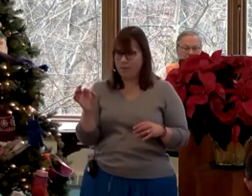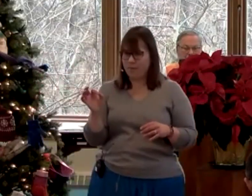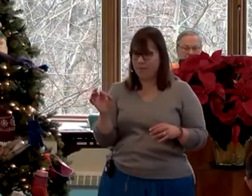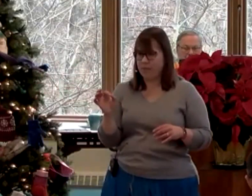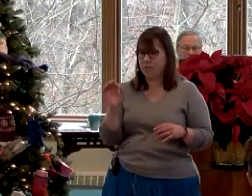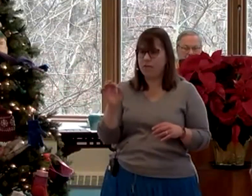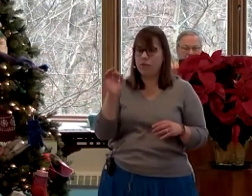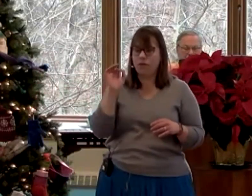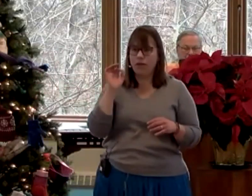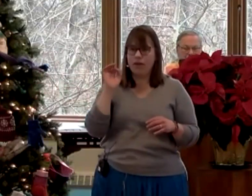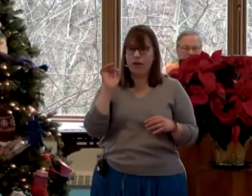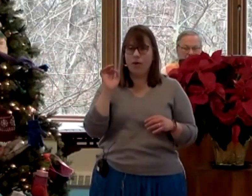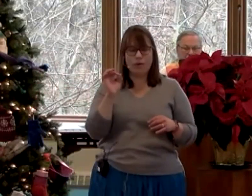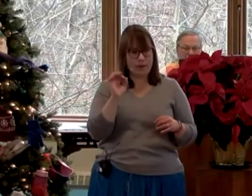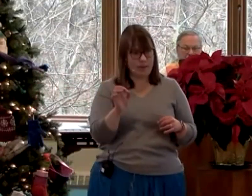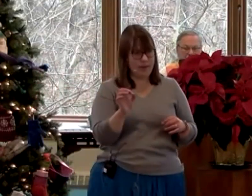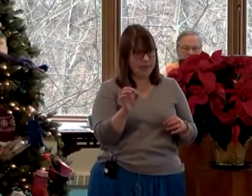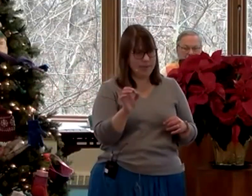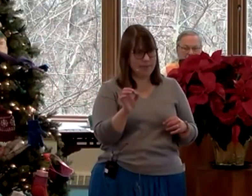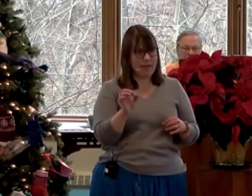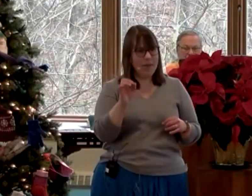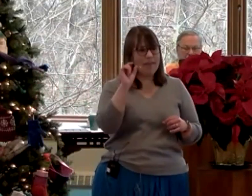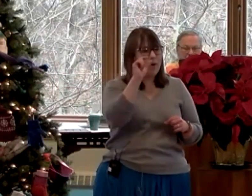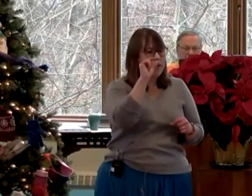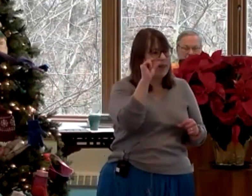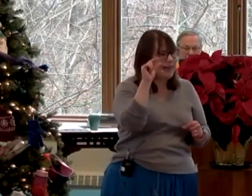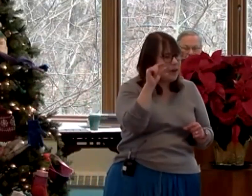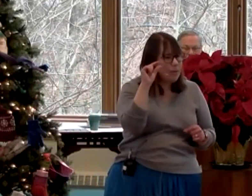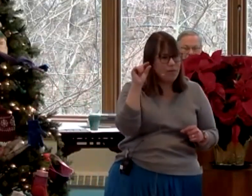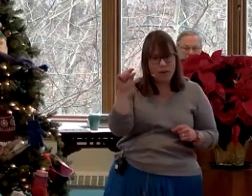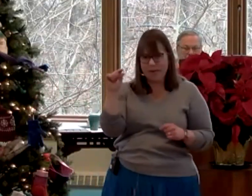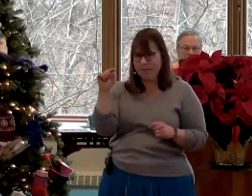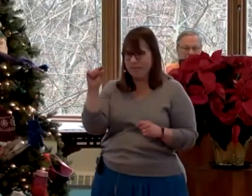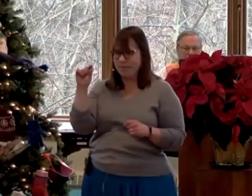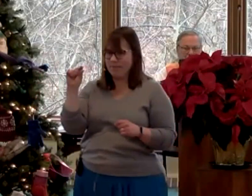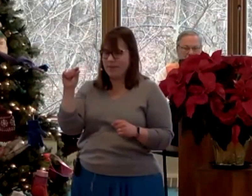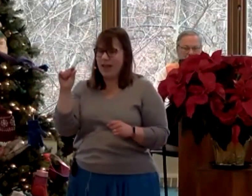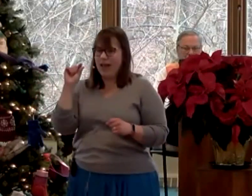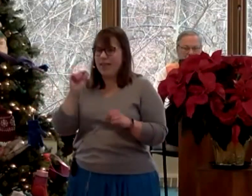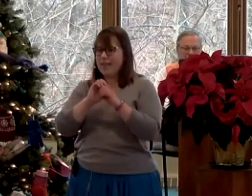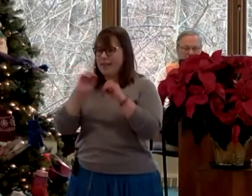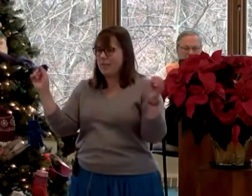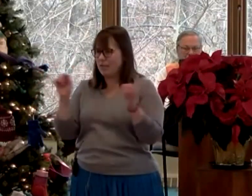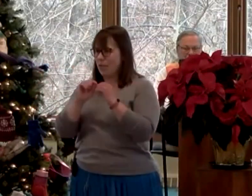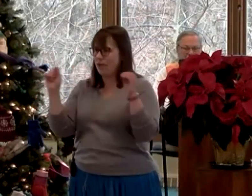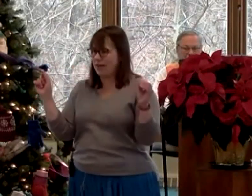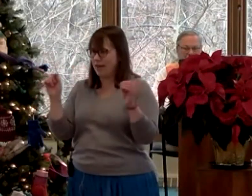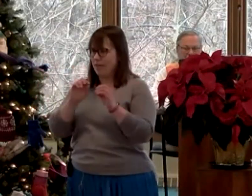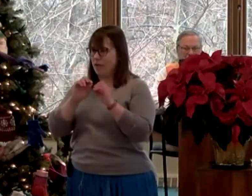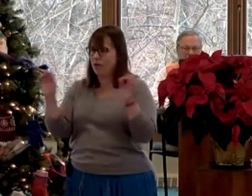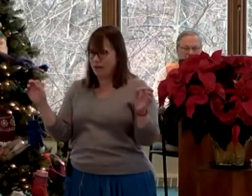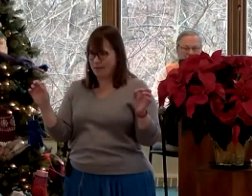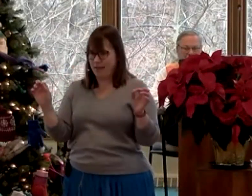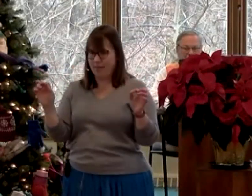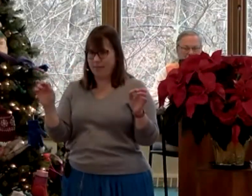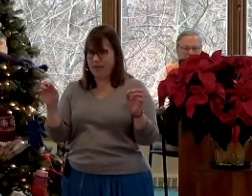oil, special holy oil. But they only had a little bit of oil, and they had to keep this oil lit for